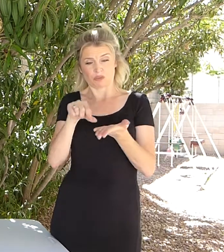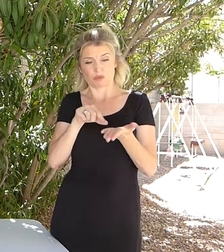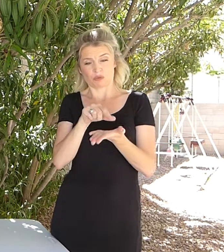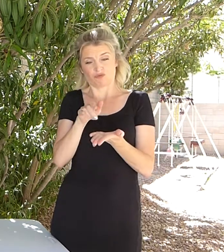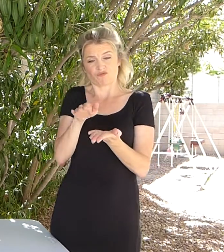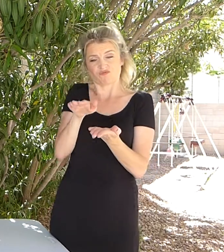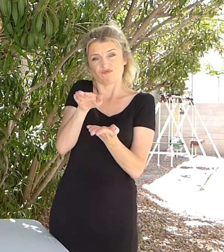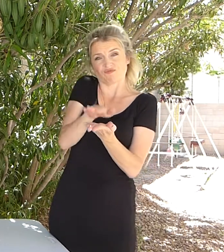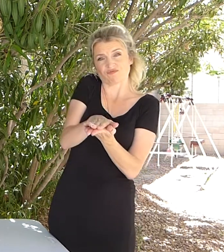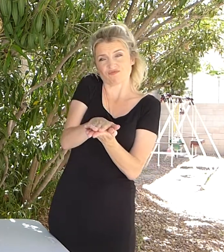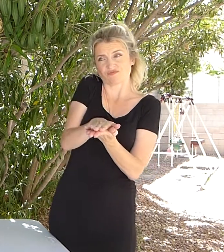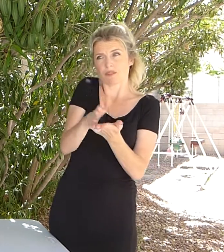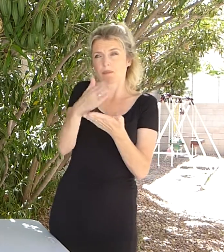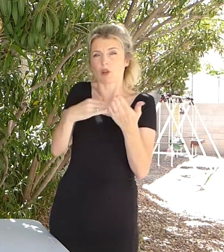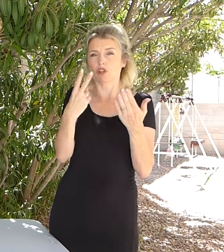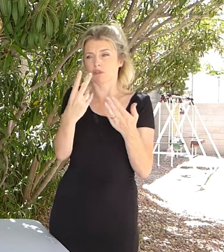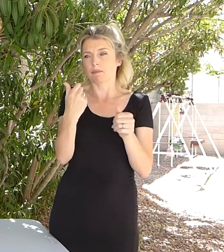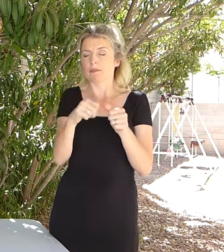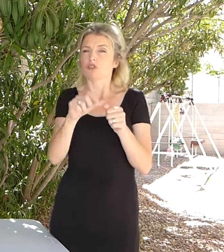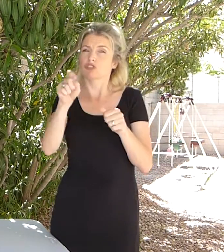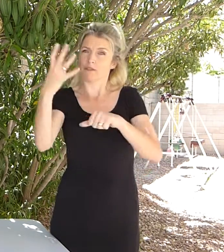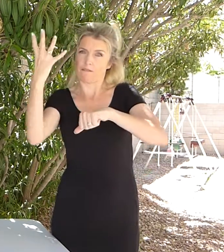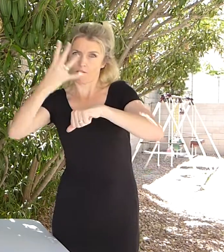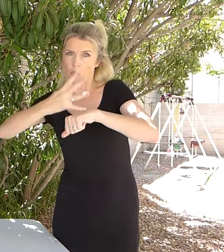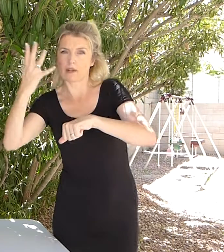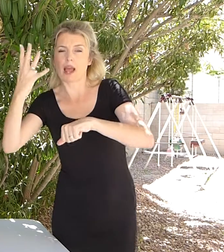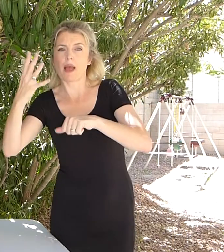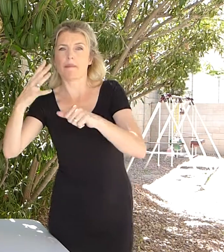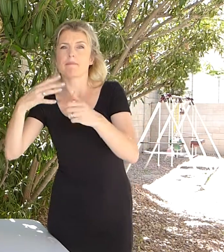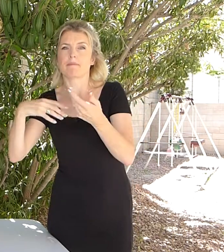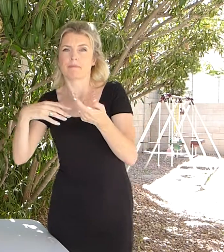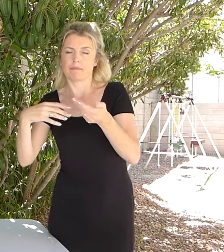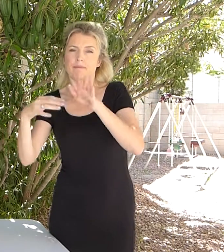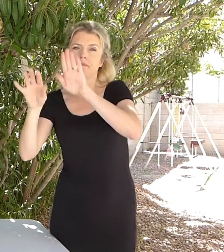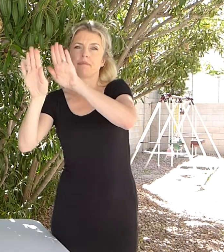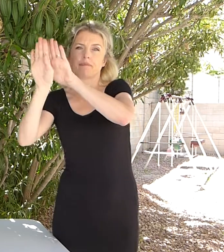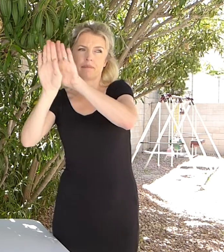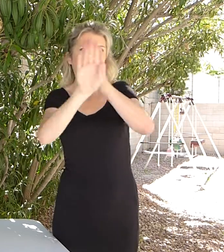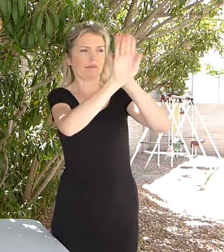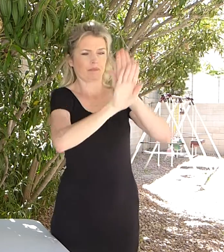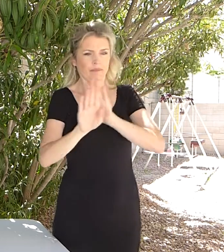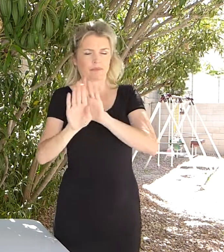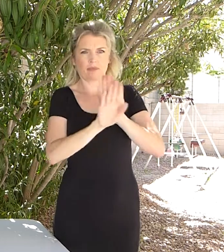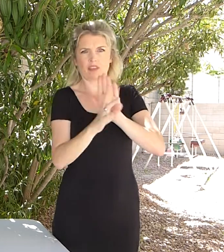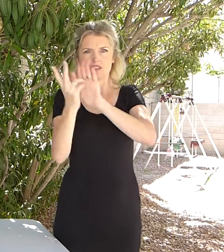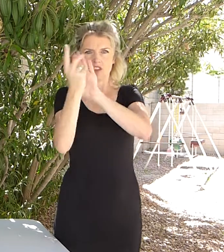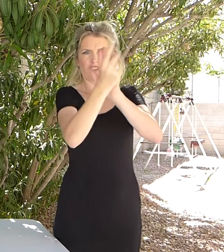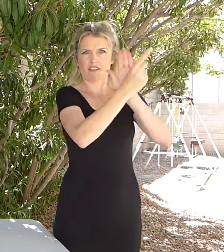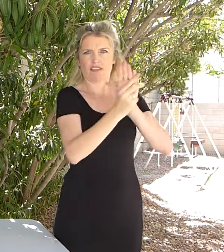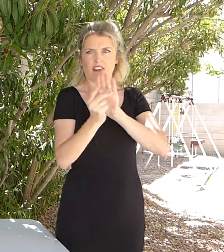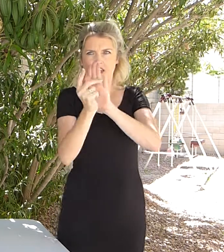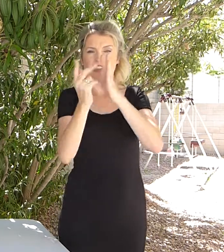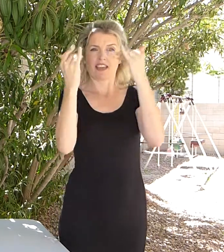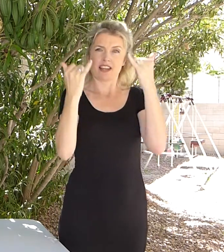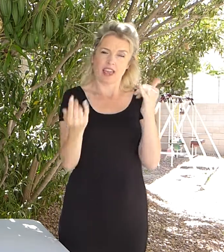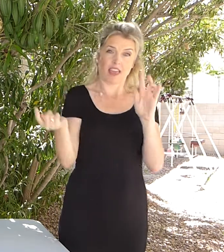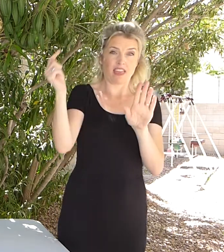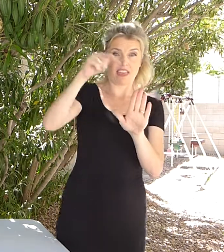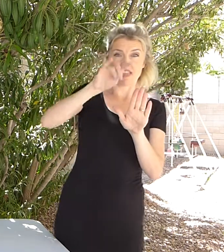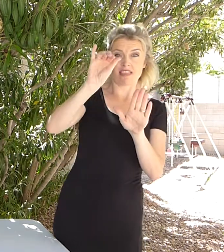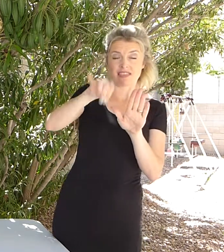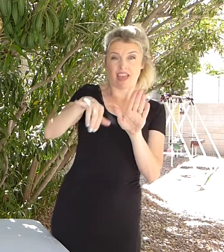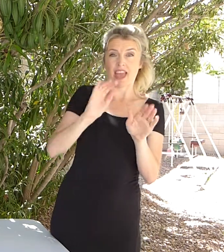then we're going to move on to step 2. And remember, you should have done that 4 times and made 4 different dog heads. Now we're going to go back to our